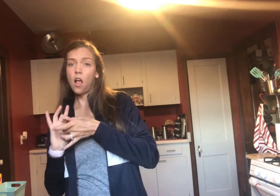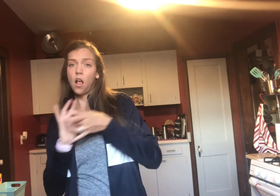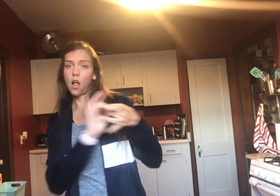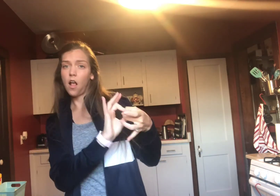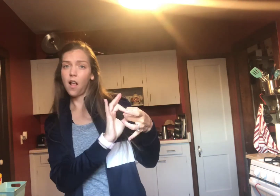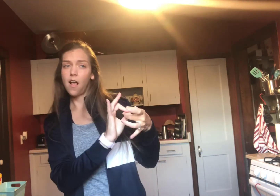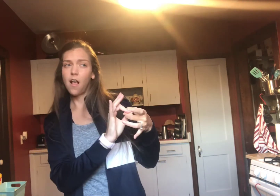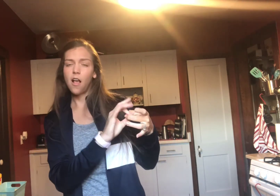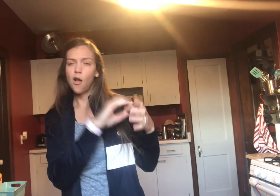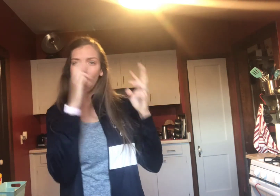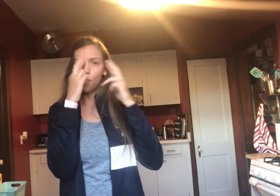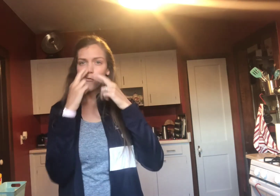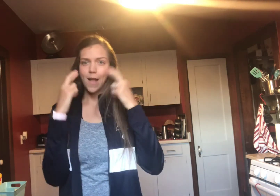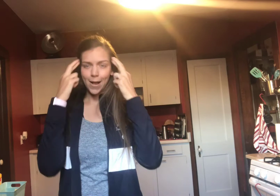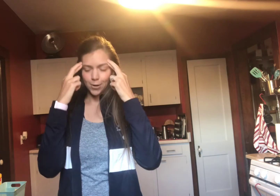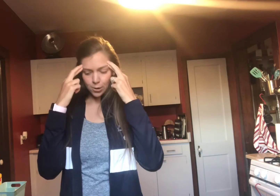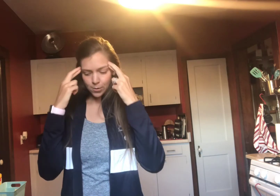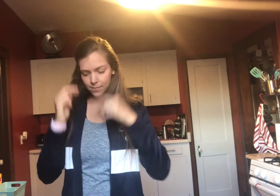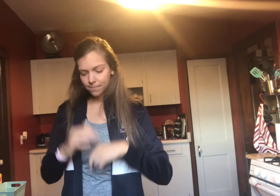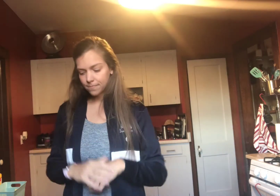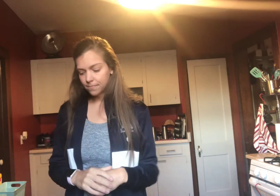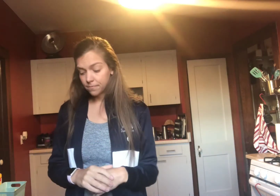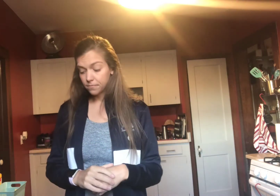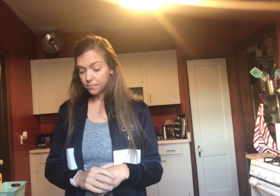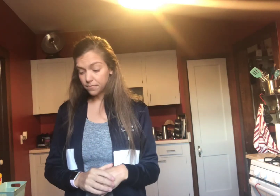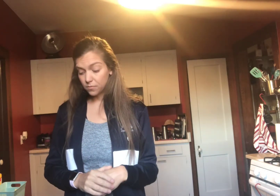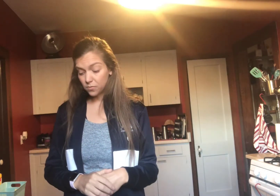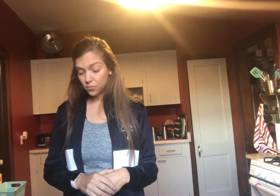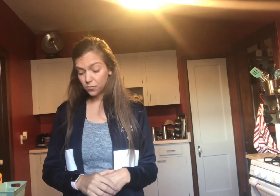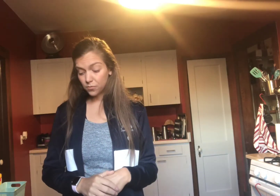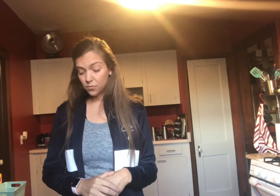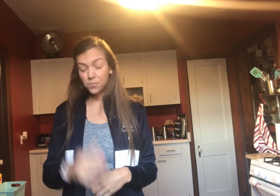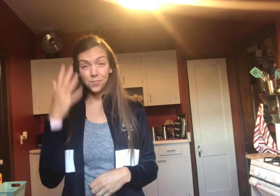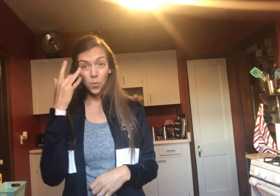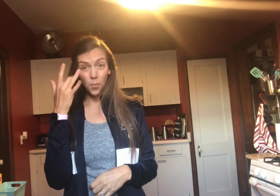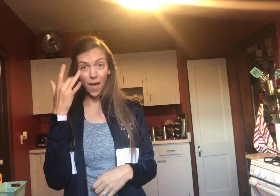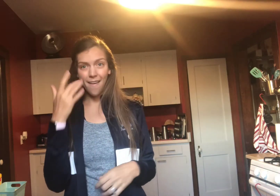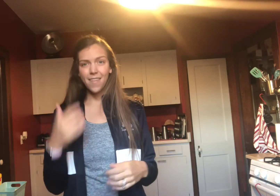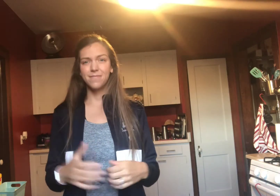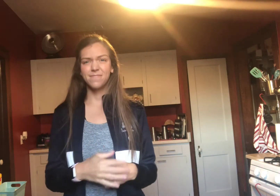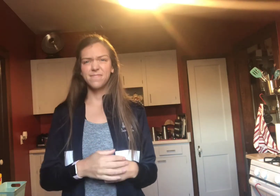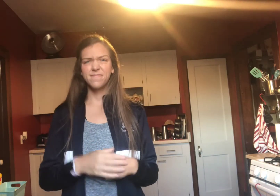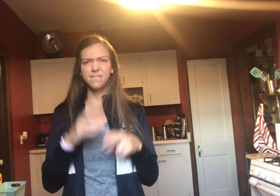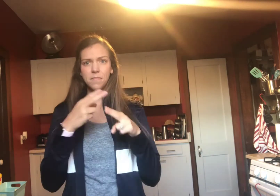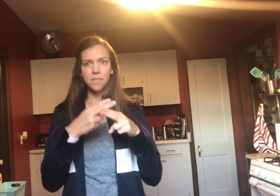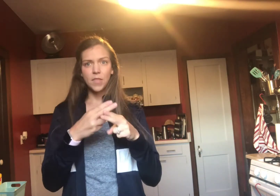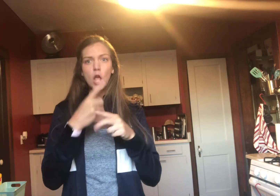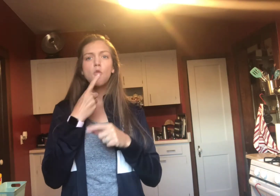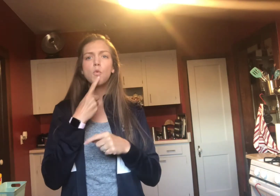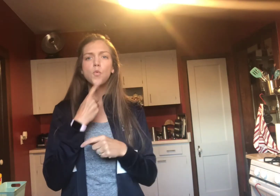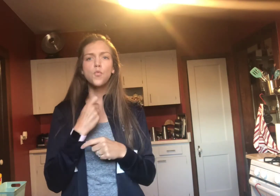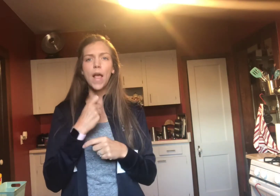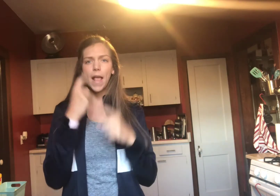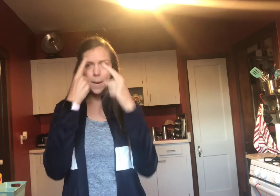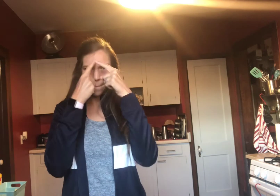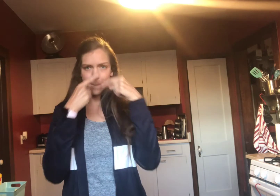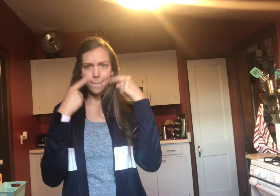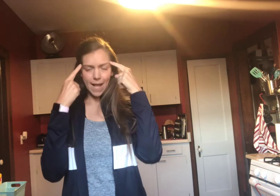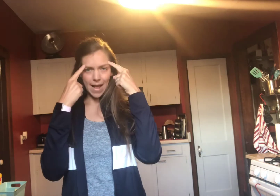raccoon. The giant panda has many similarities to the smaller red panda, which is a member of the